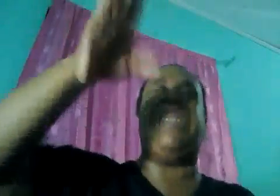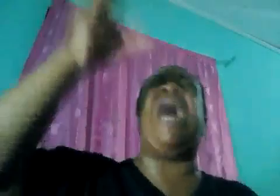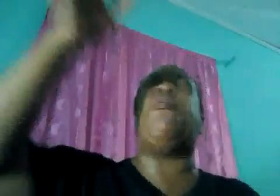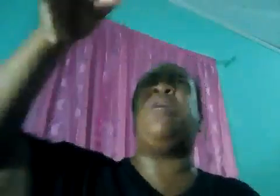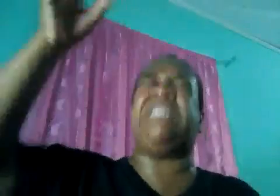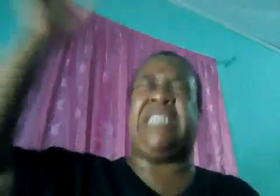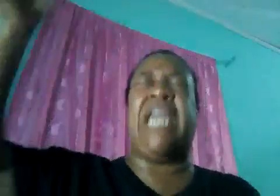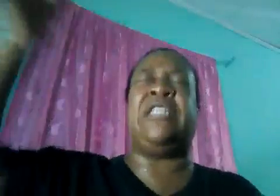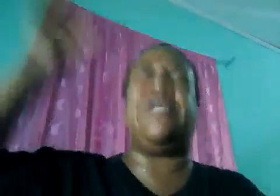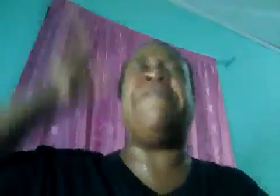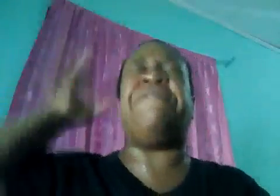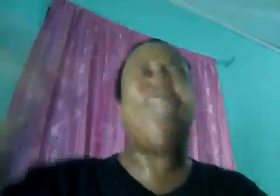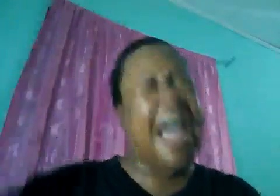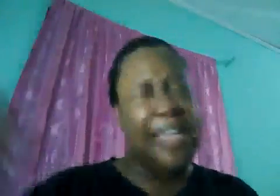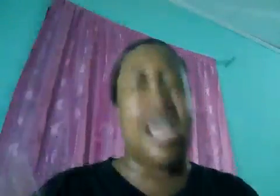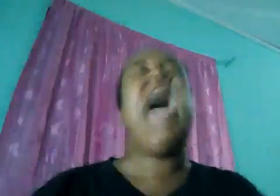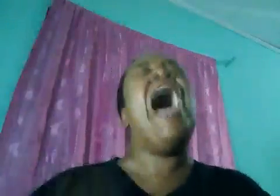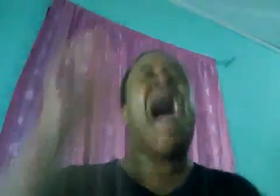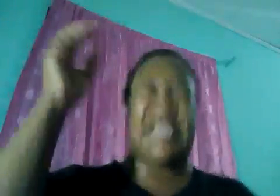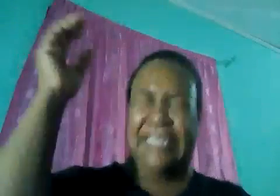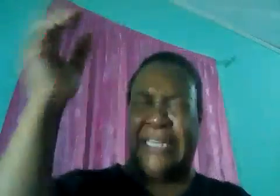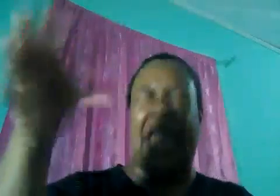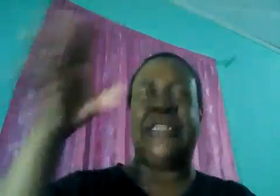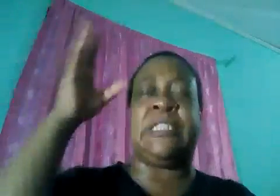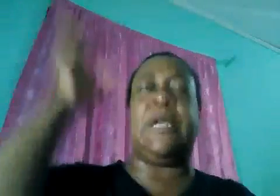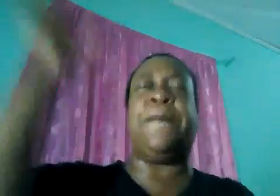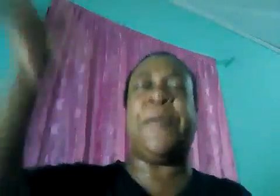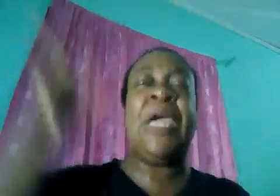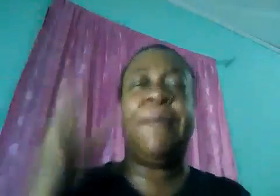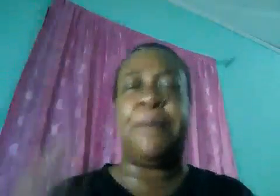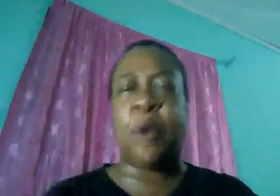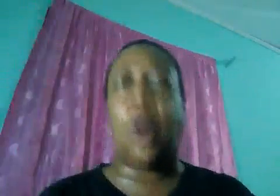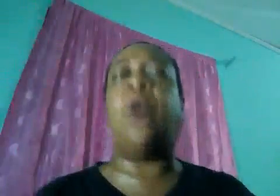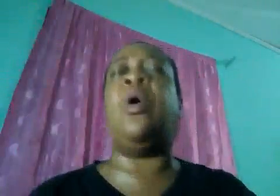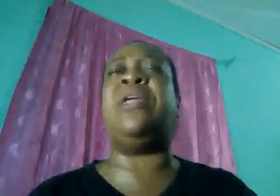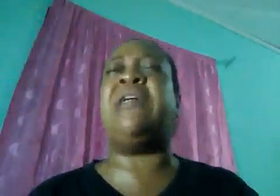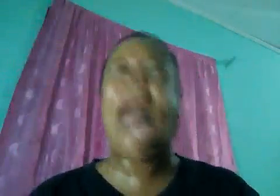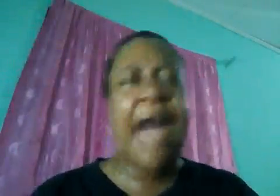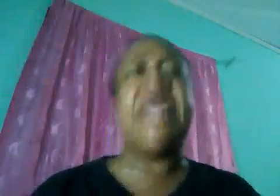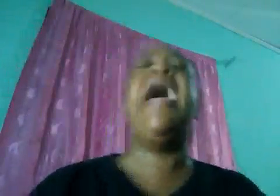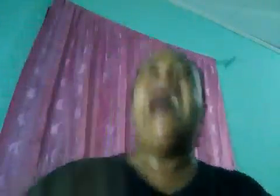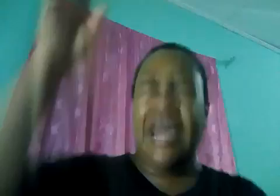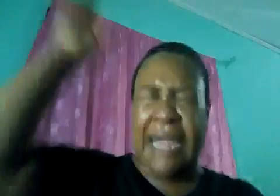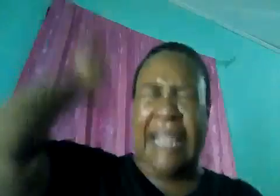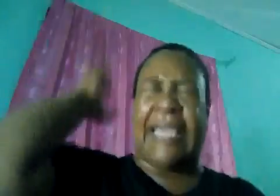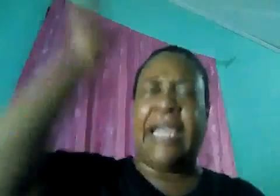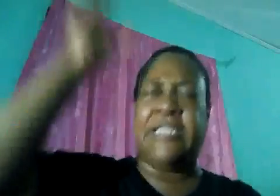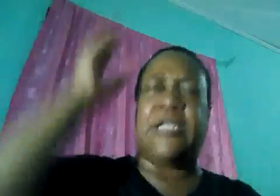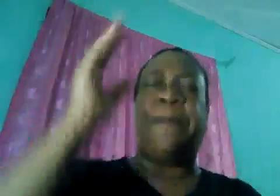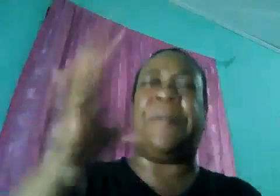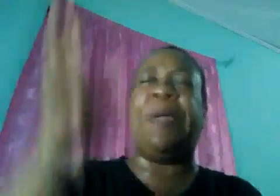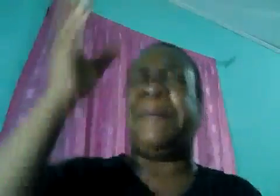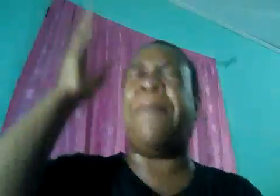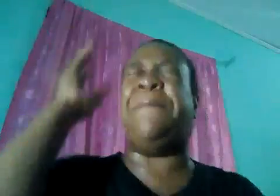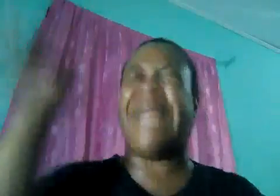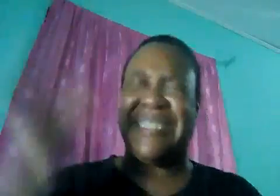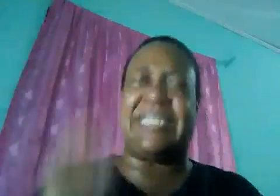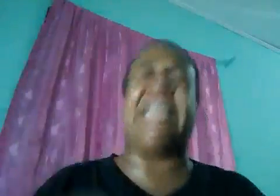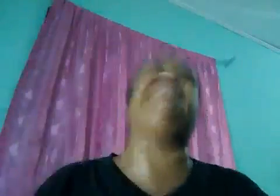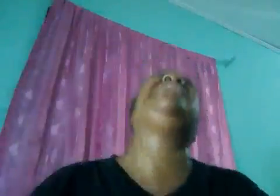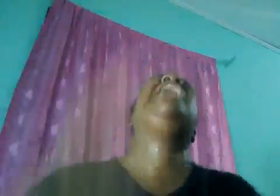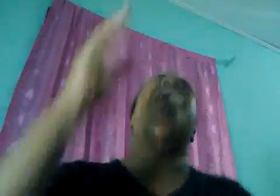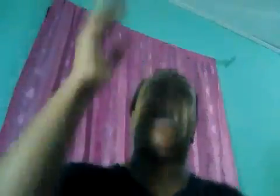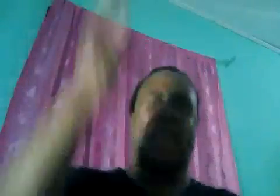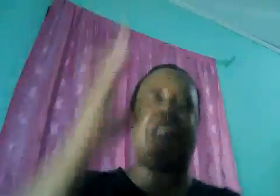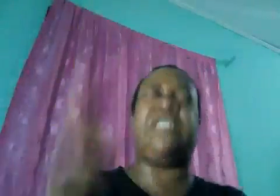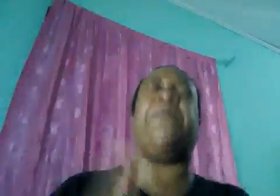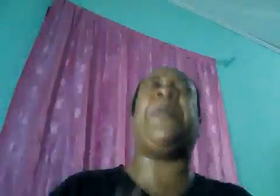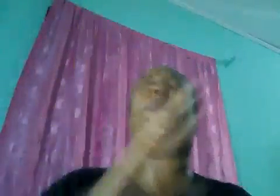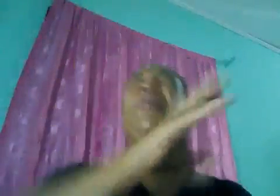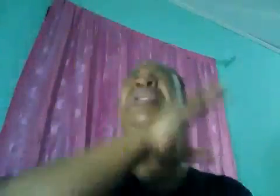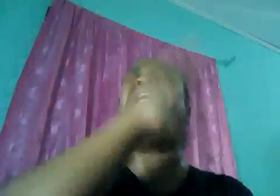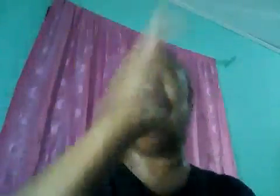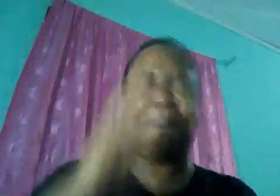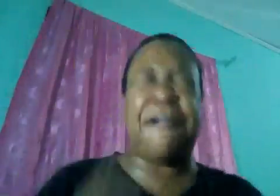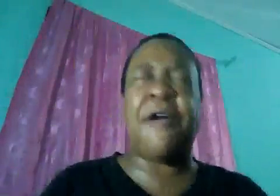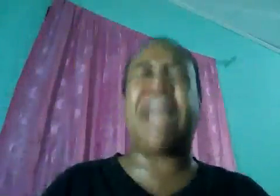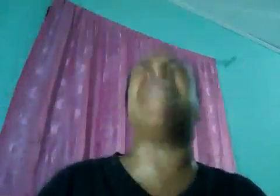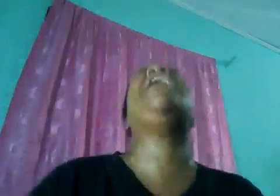sent to fly against your people, oh Lord God, and against your people blessings, against your people deliverance, against